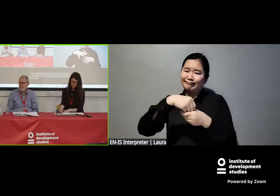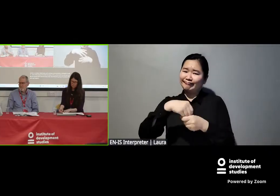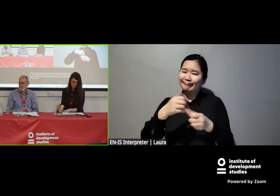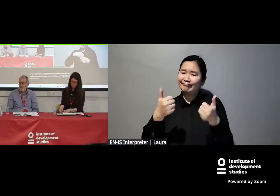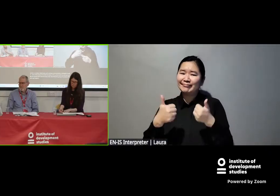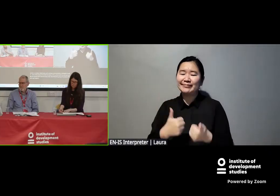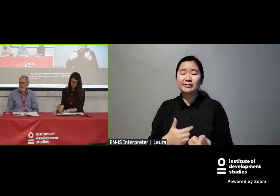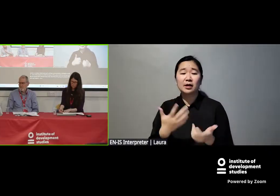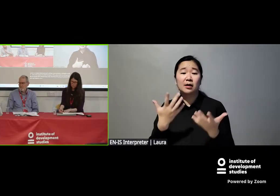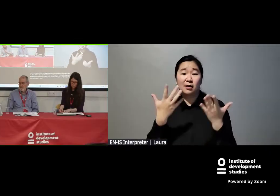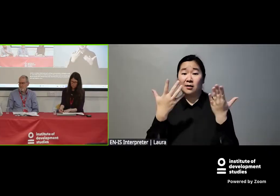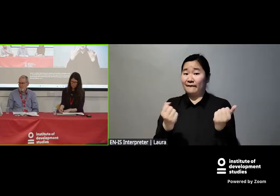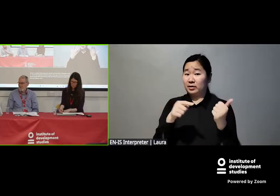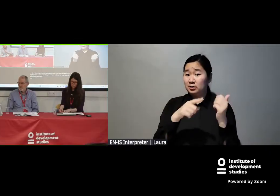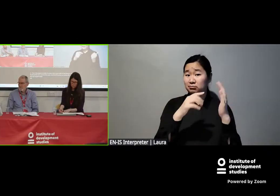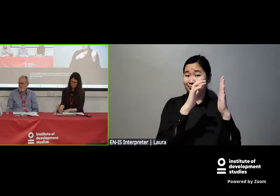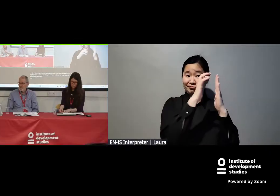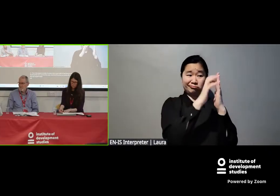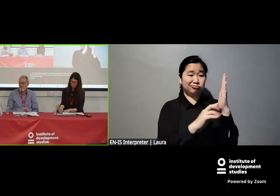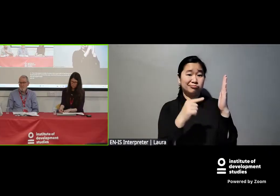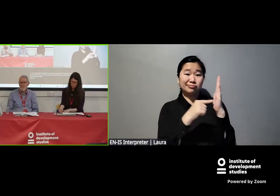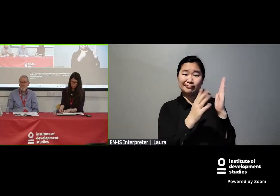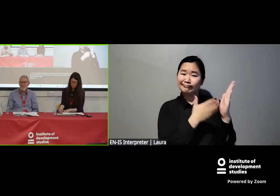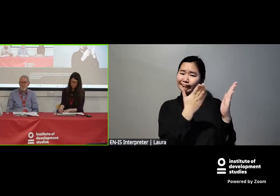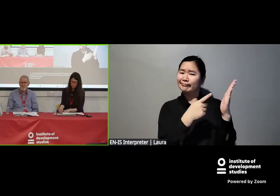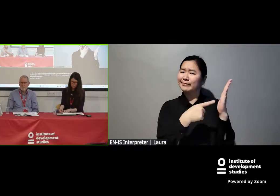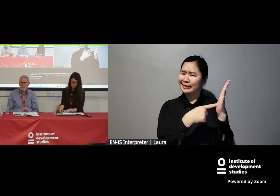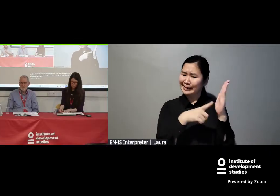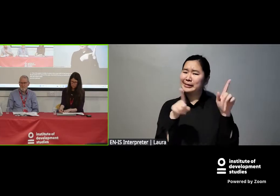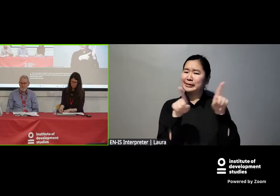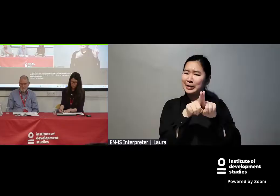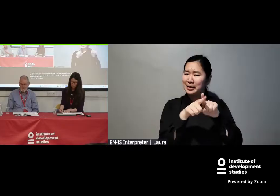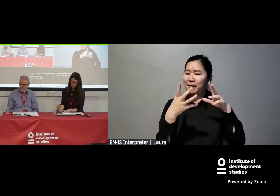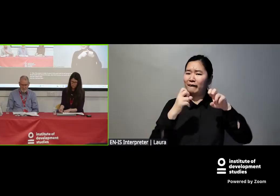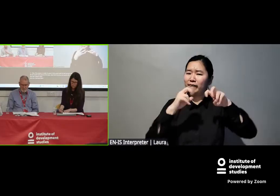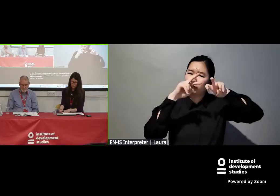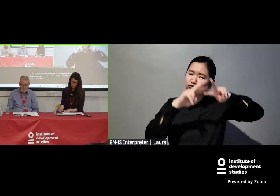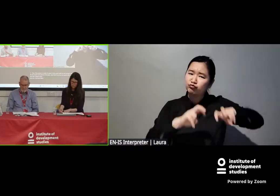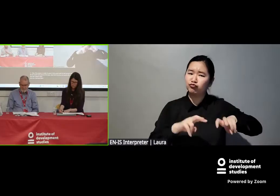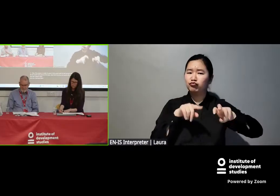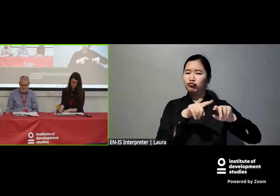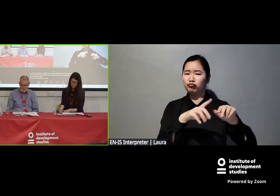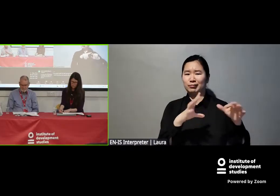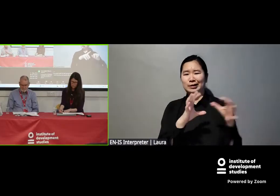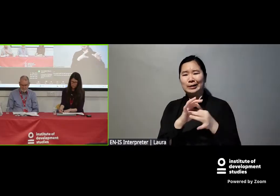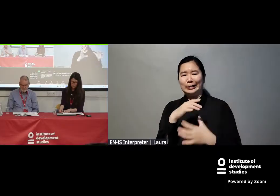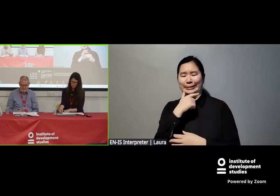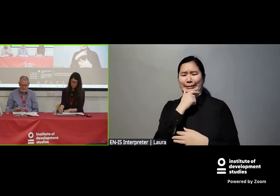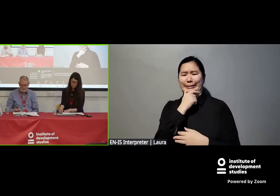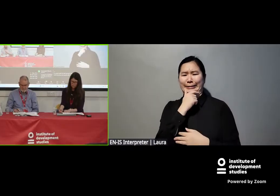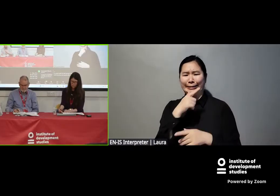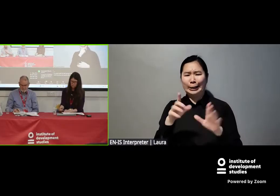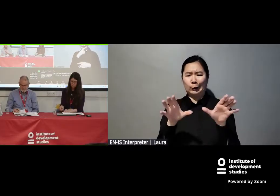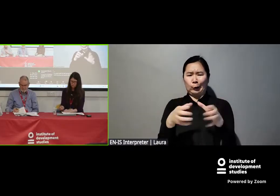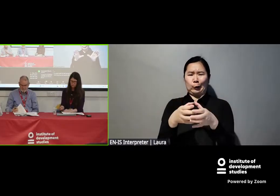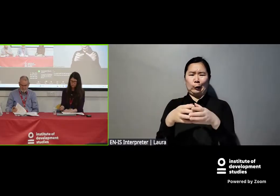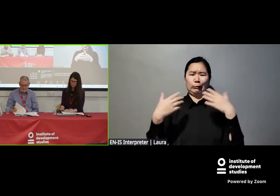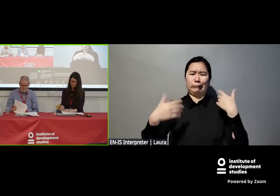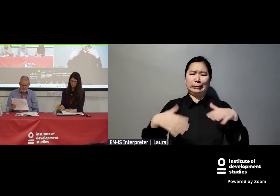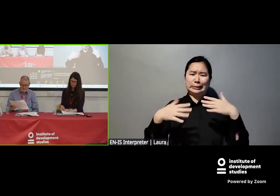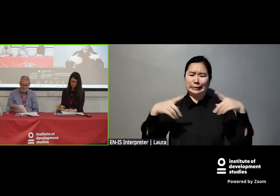within Inclusive Futures, so Sense, for example, focuses explicitly on